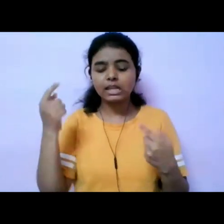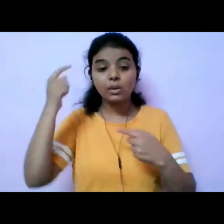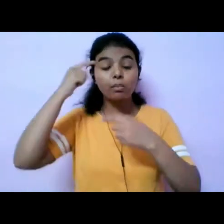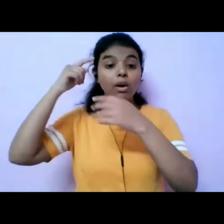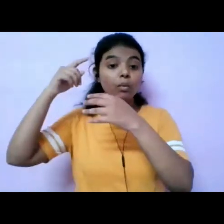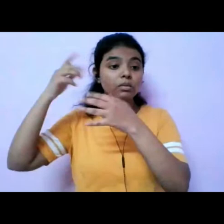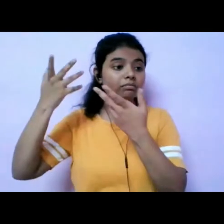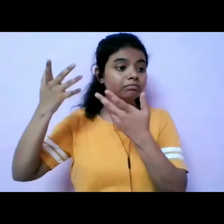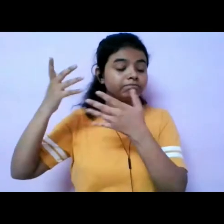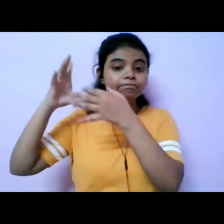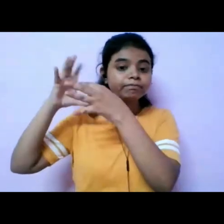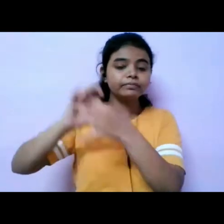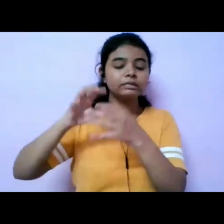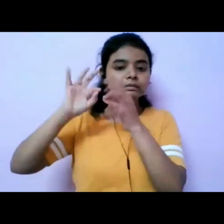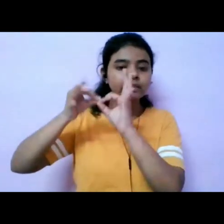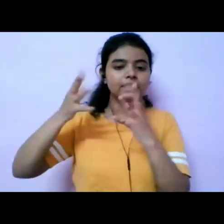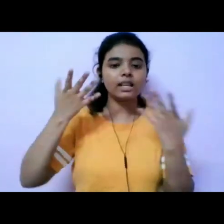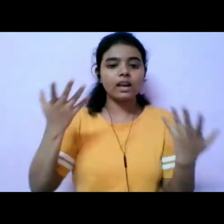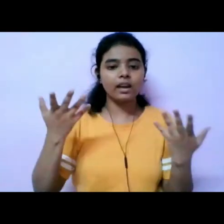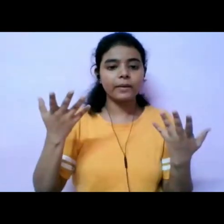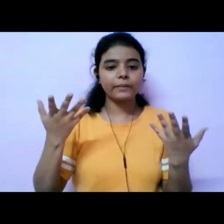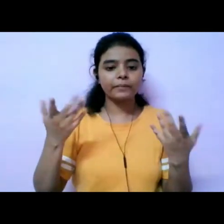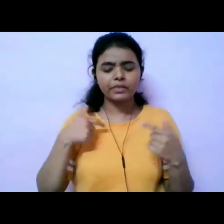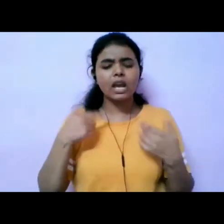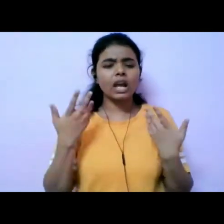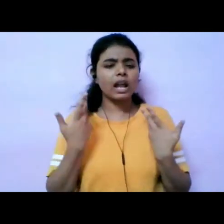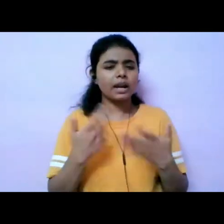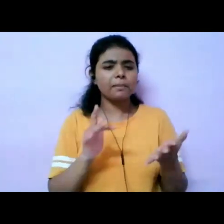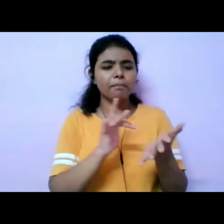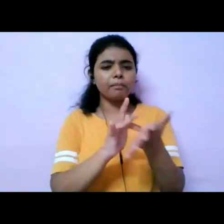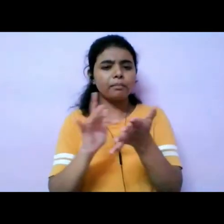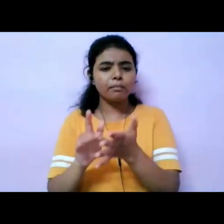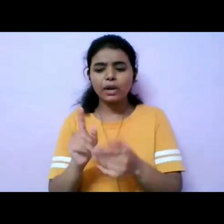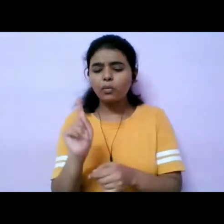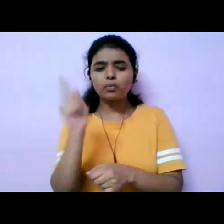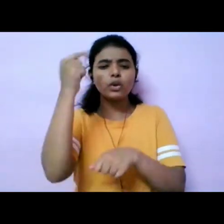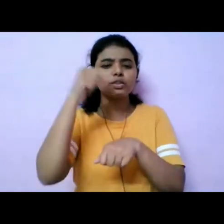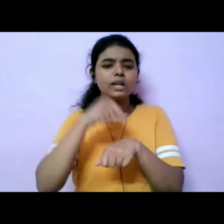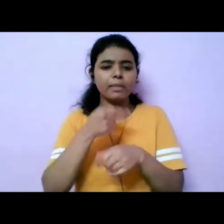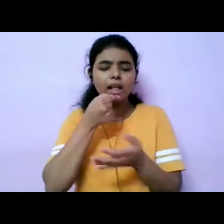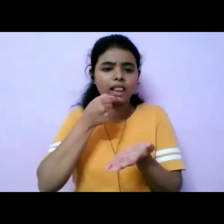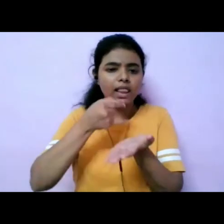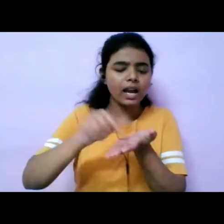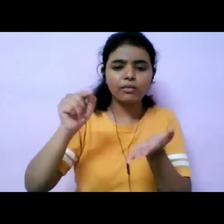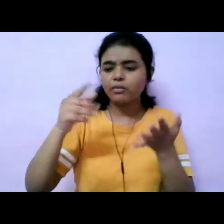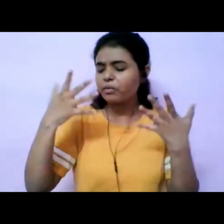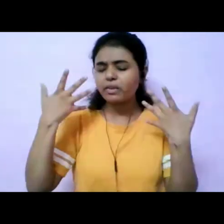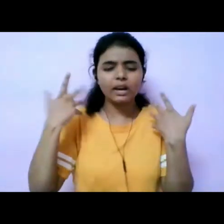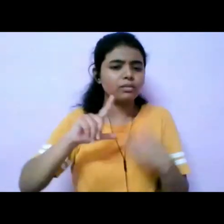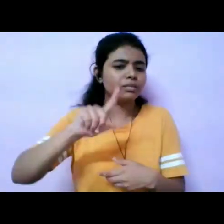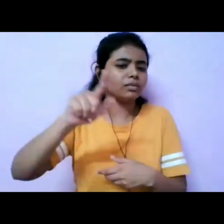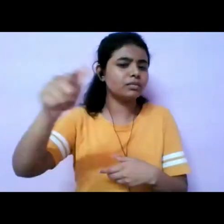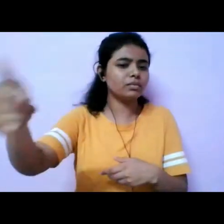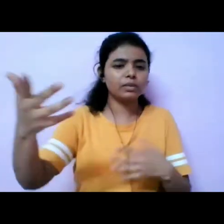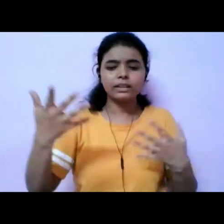bounds hold against chaos, that is a place of first permission, everlasting omen